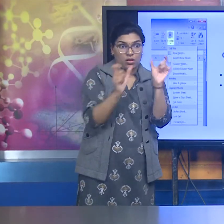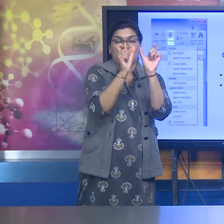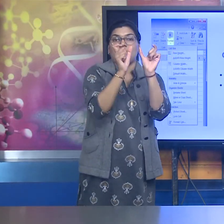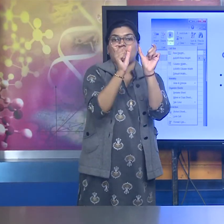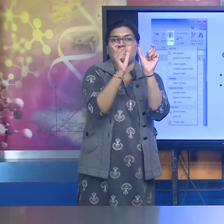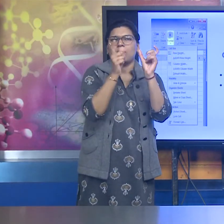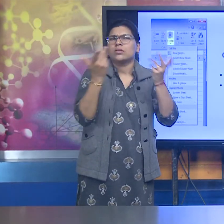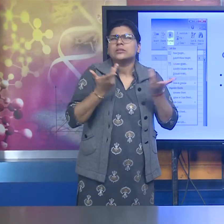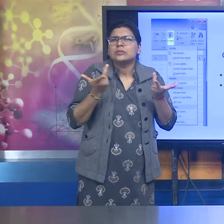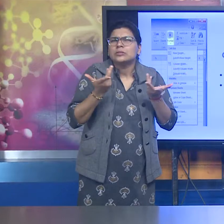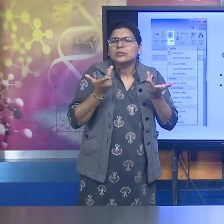both.